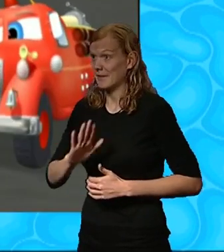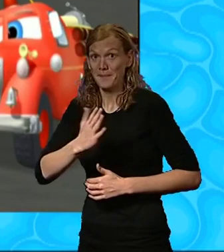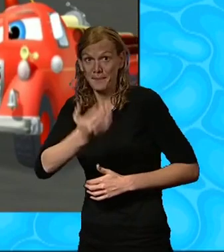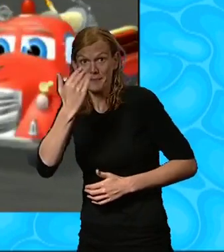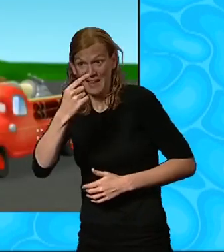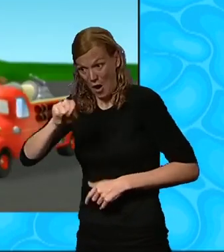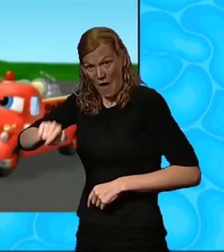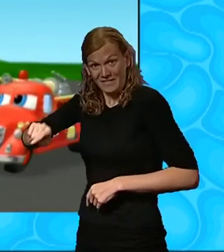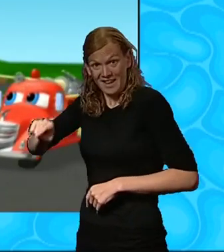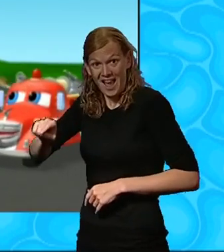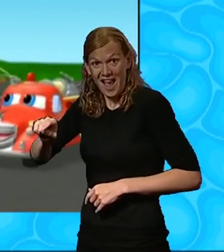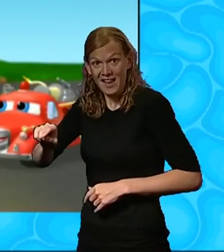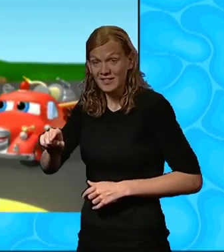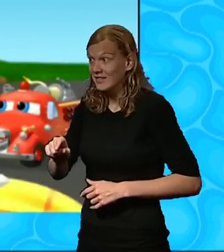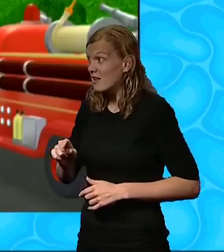Over here!